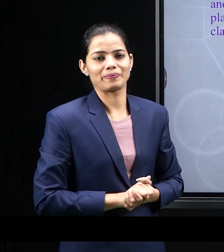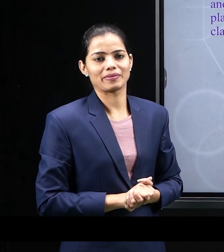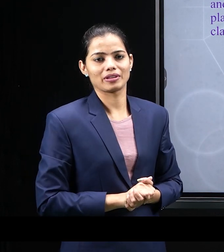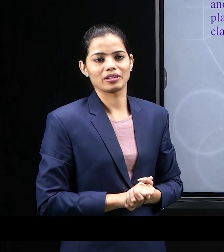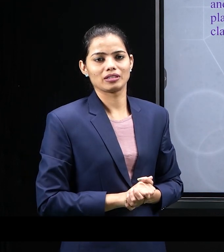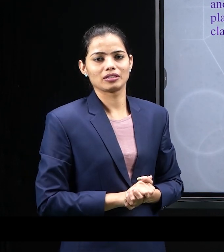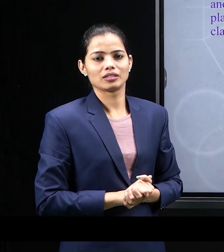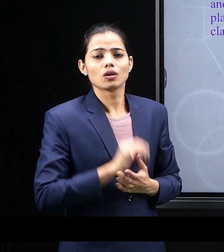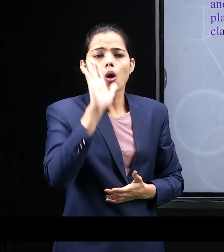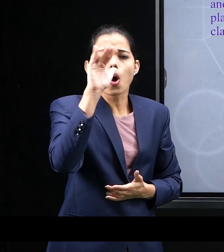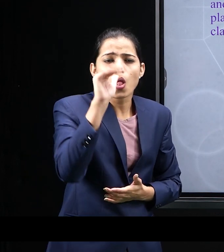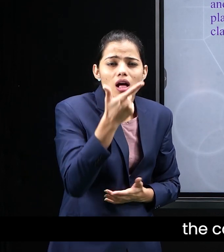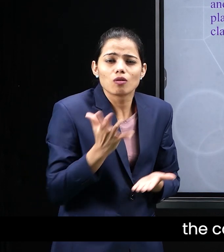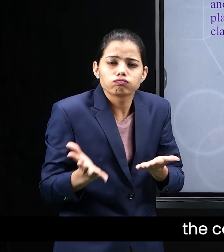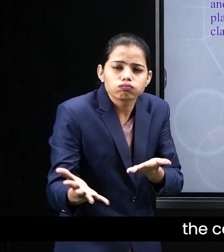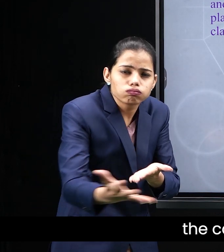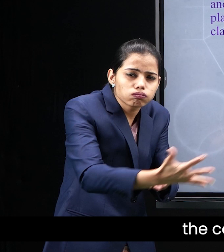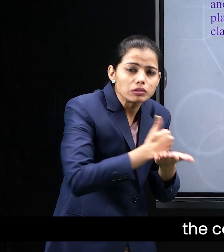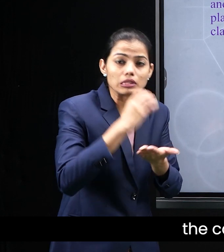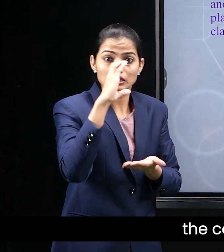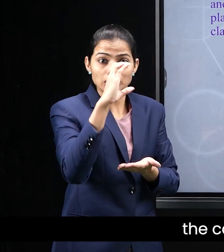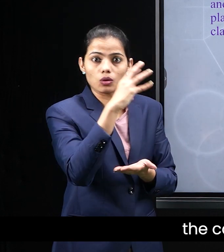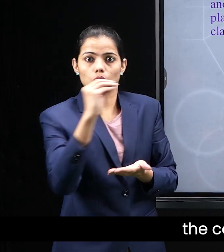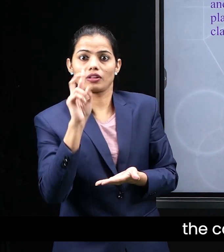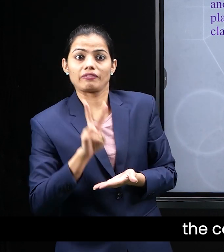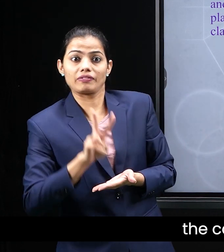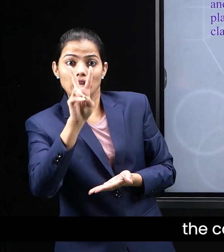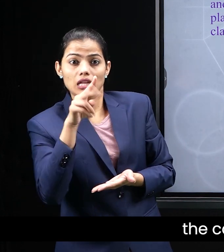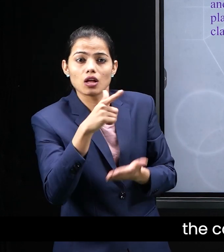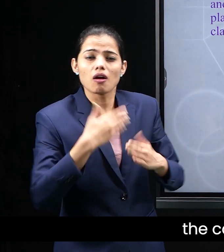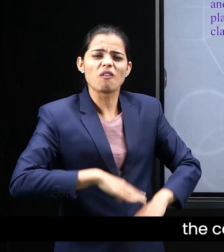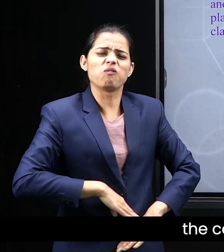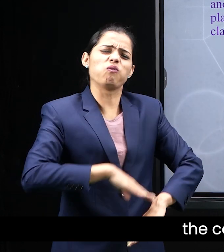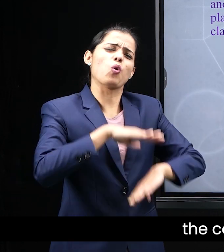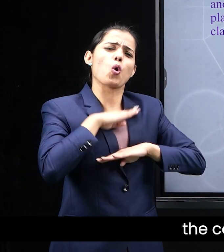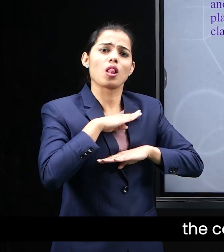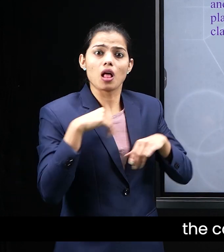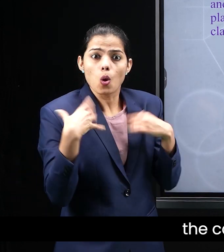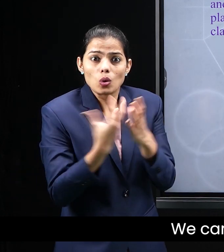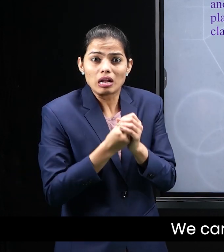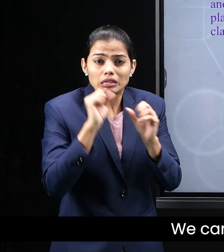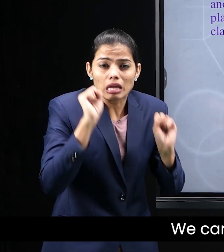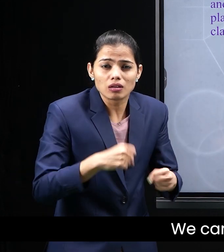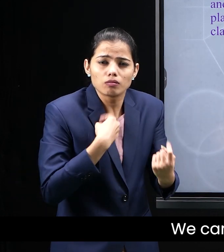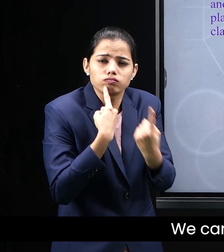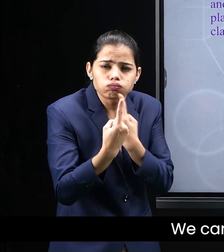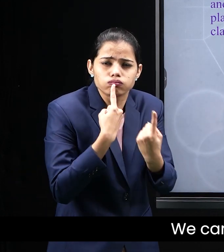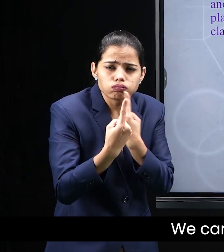Simply calling the collections C and V is enough. We can talk of those